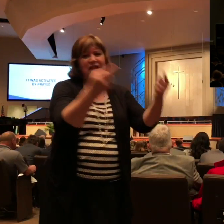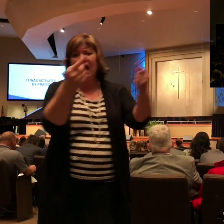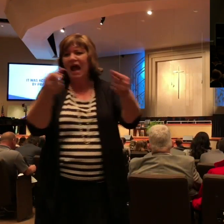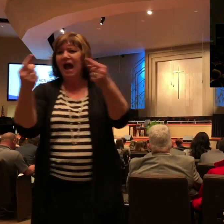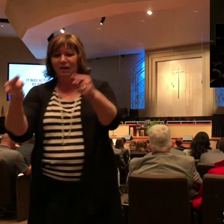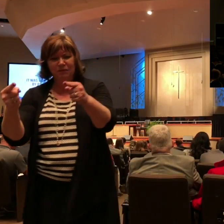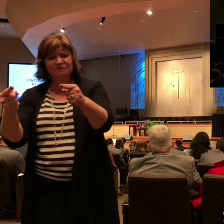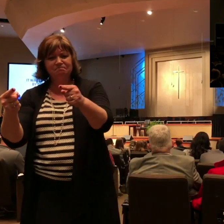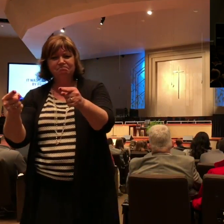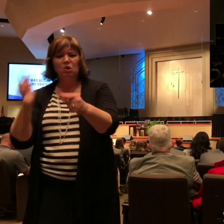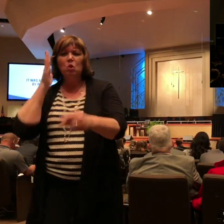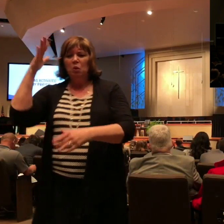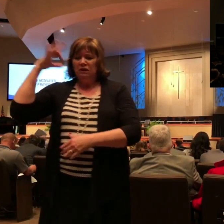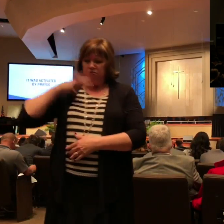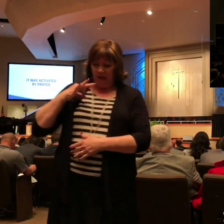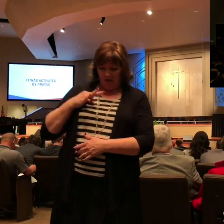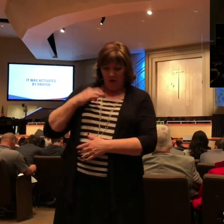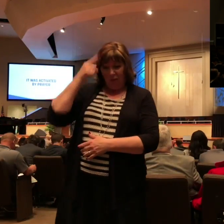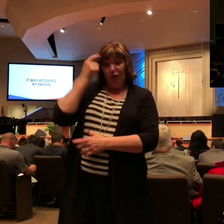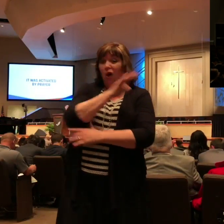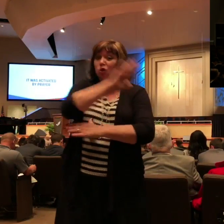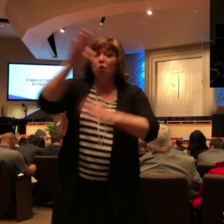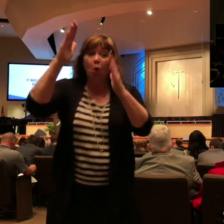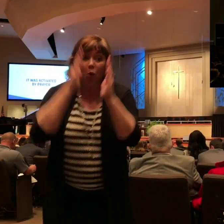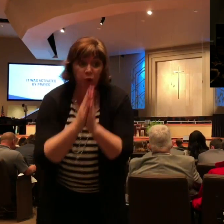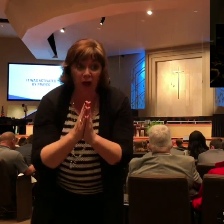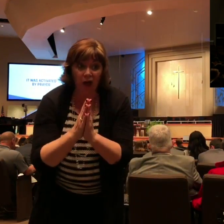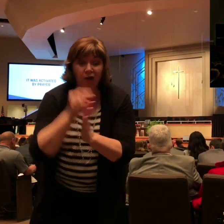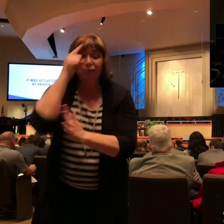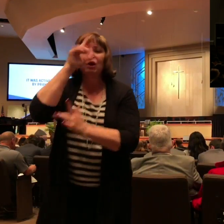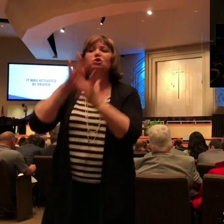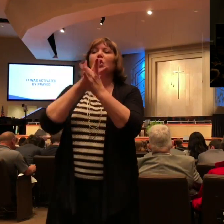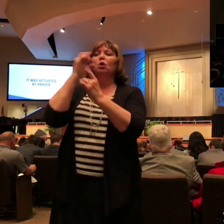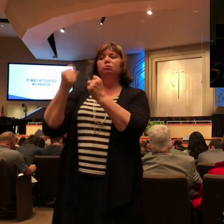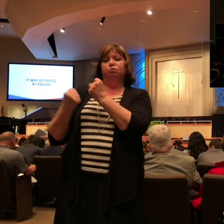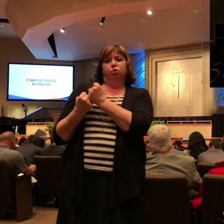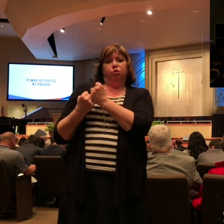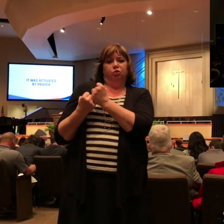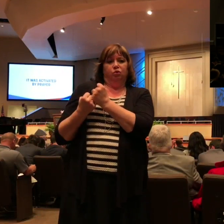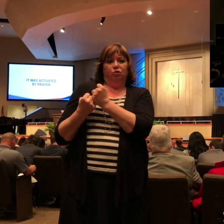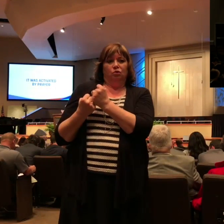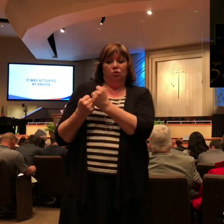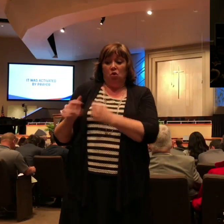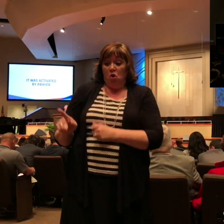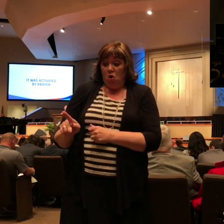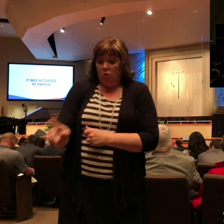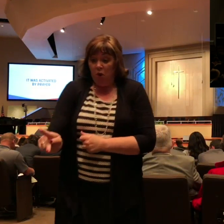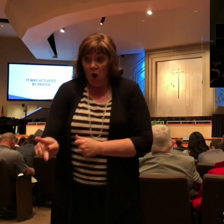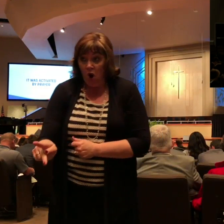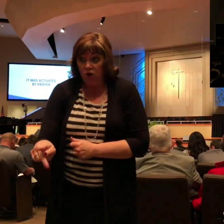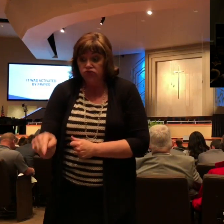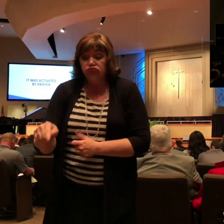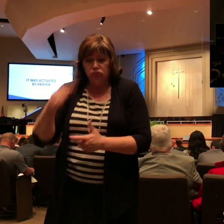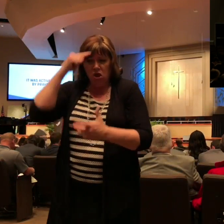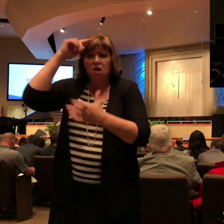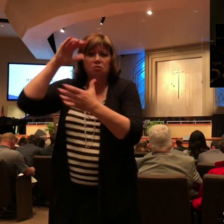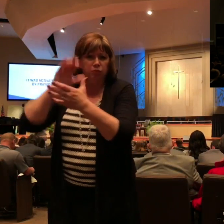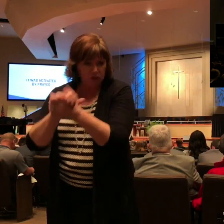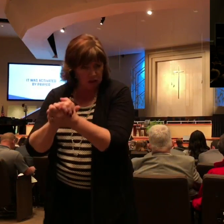and the supply of the Spirit of Jesus Christ. Now, Paul said, I am believing this to bring about my